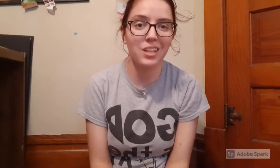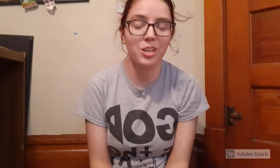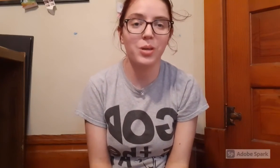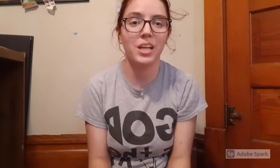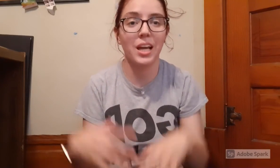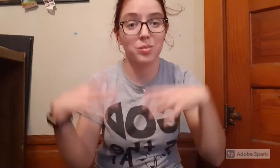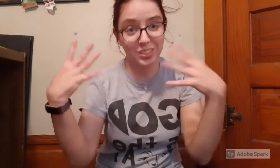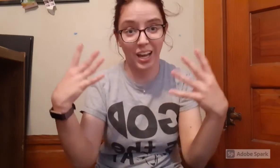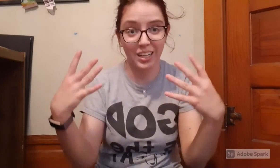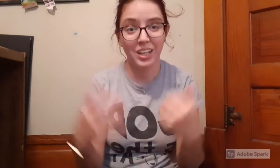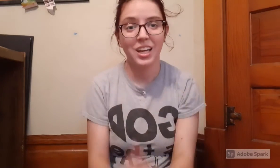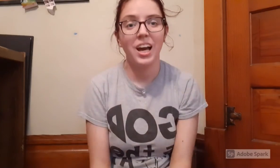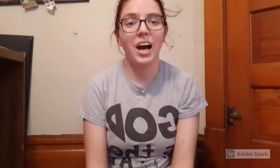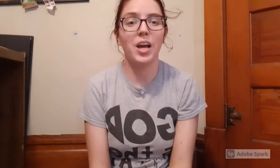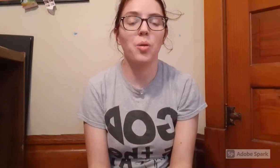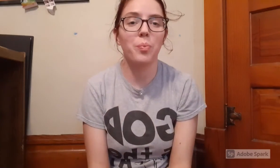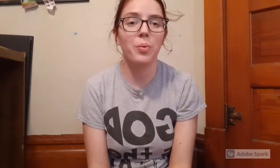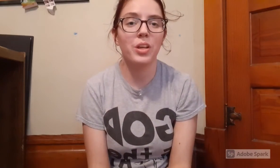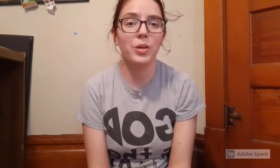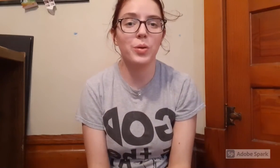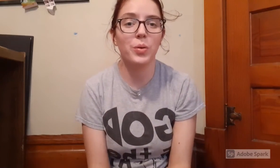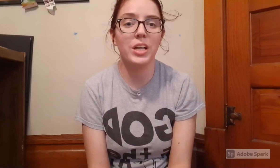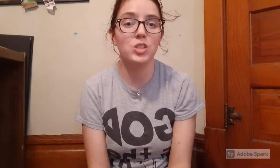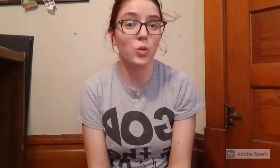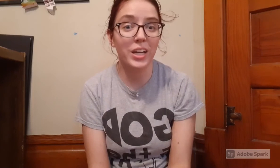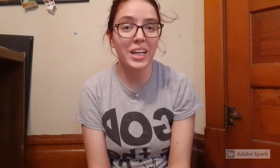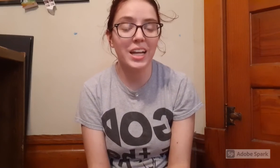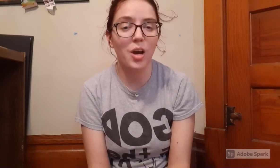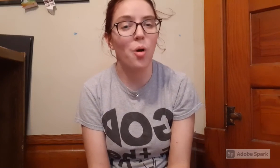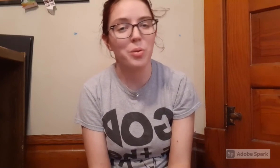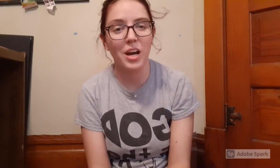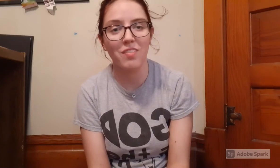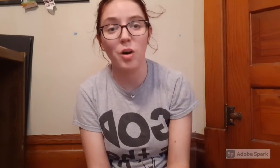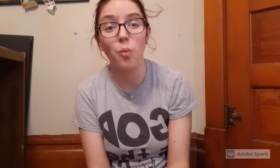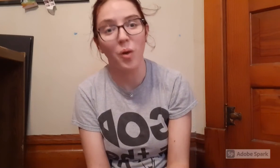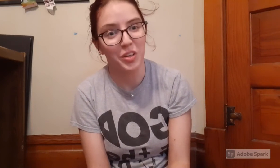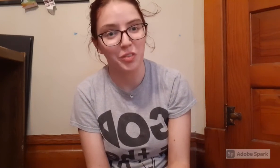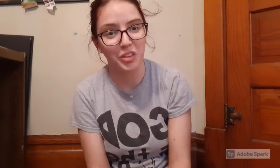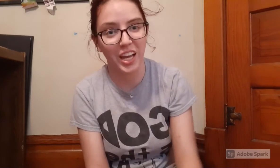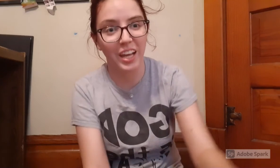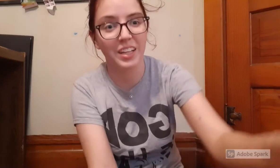you can now sign. I hope you enjoyed it, and I hope you have a wonderful day.